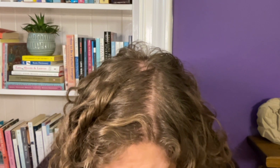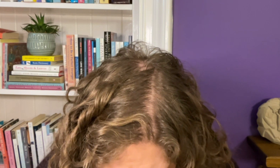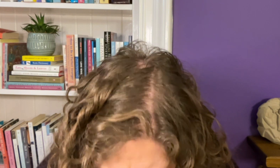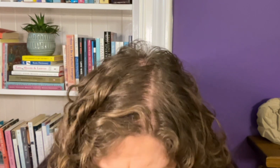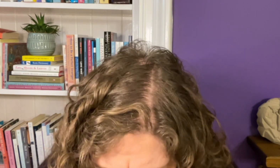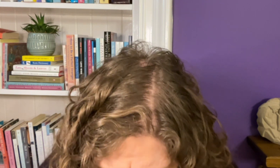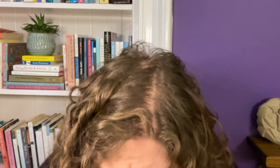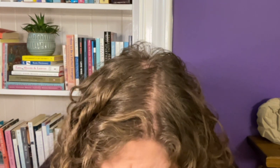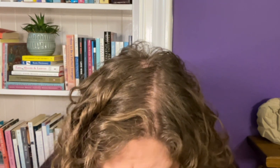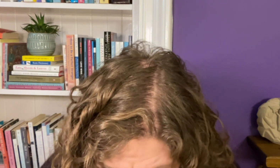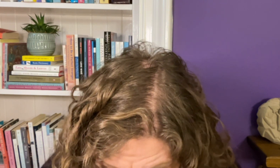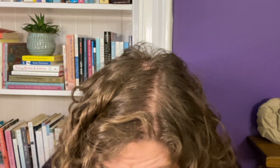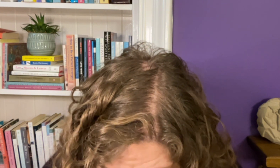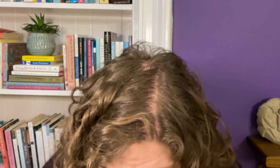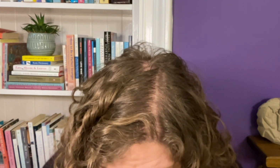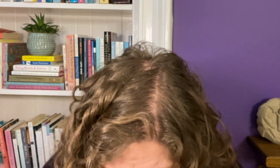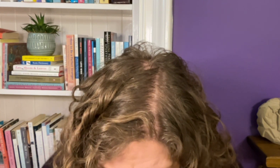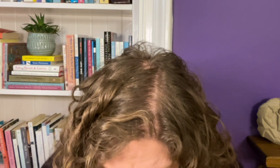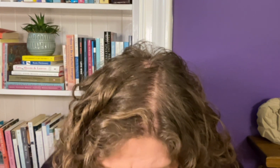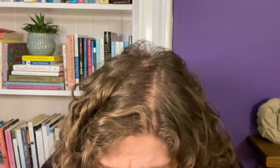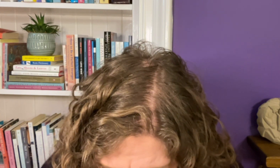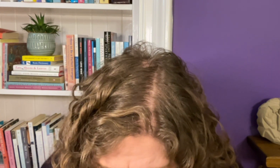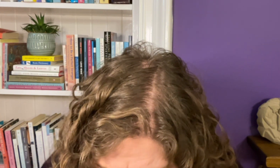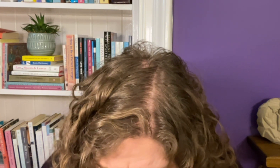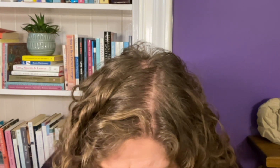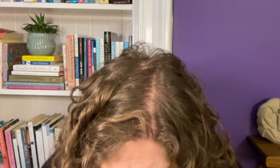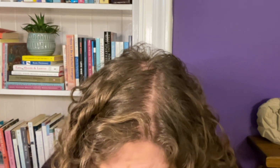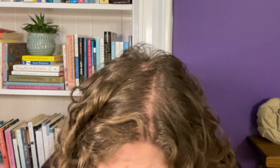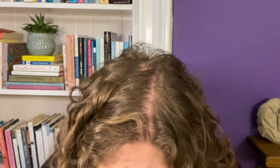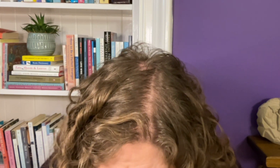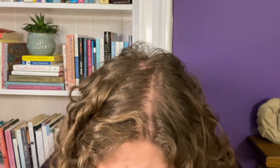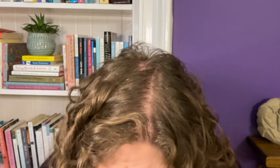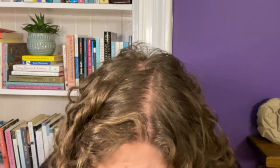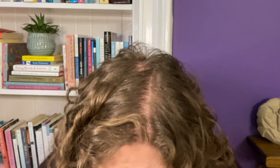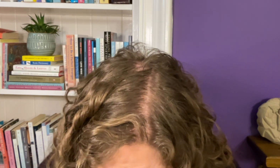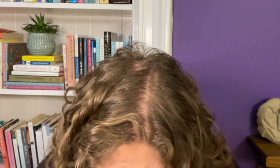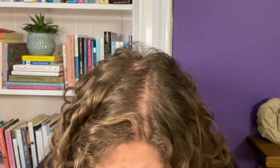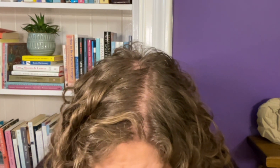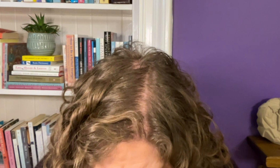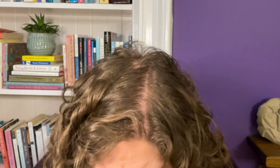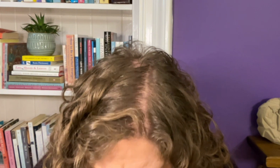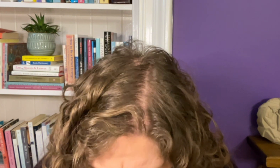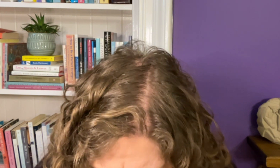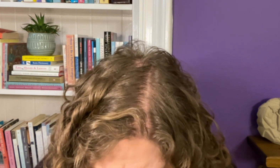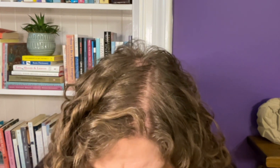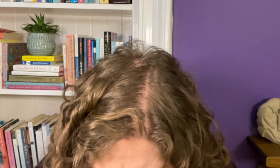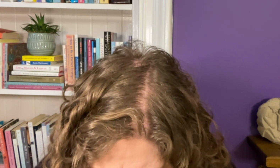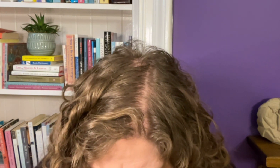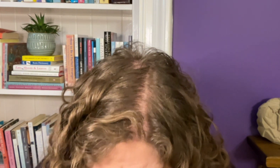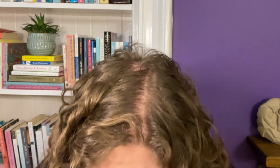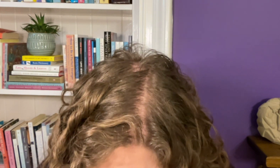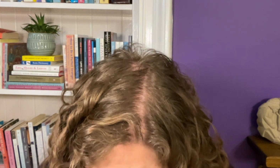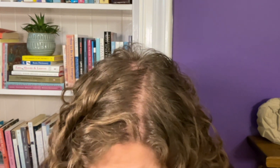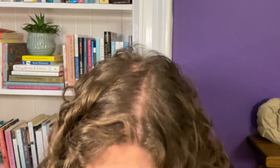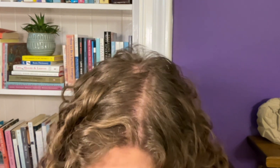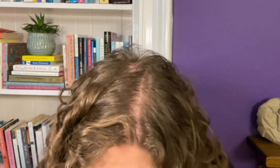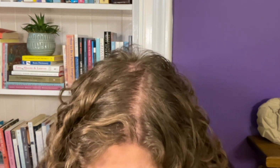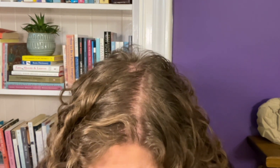We come before you with gratitude for the ways you have fed and carried us and placed us in community together that we